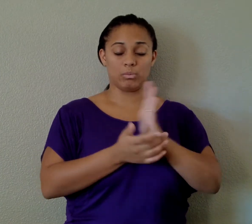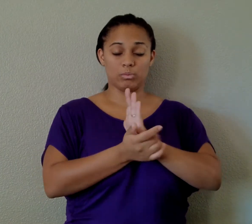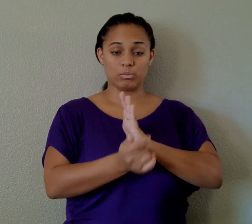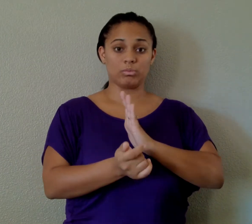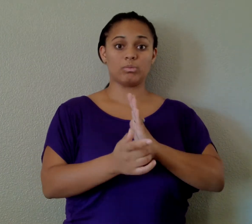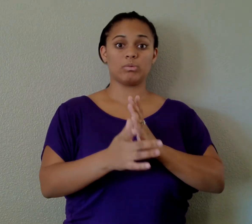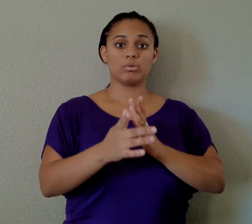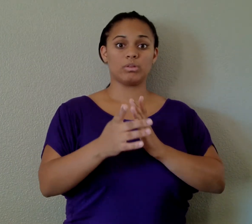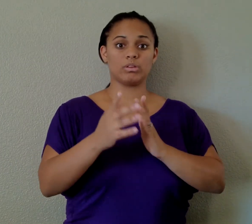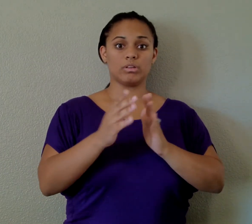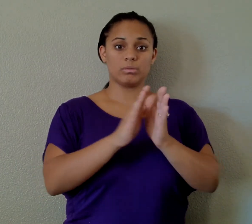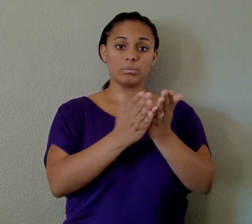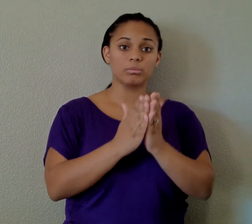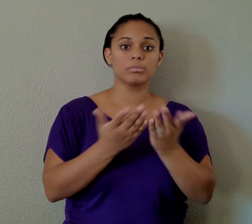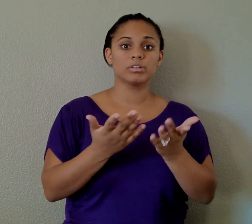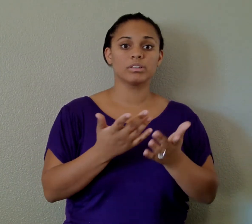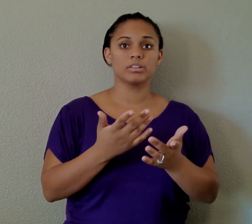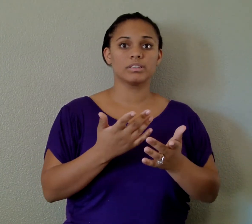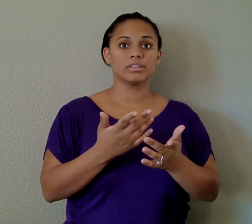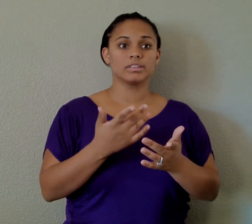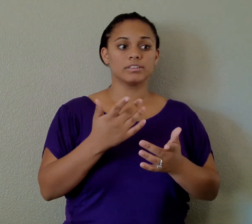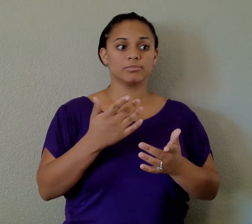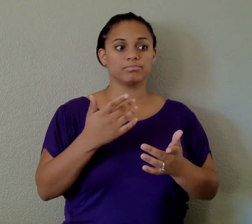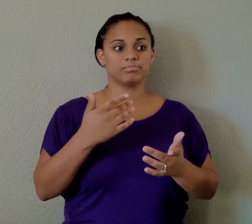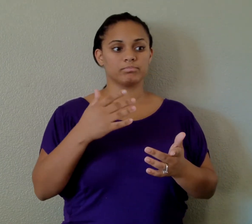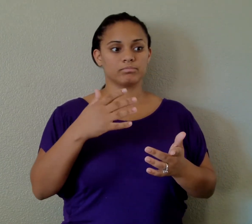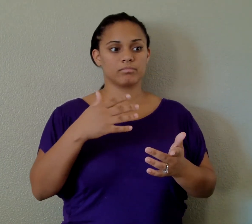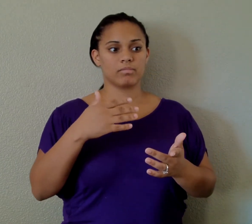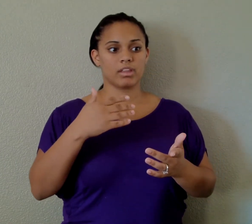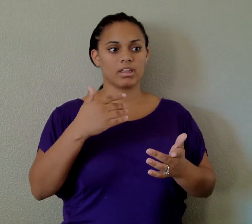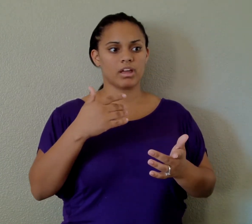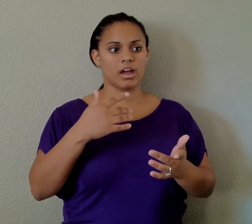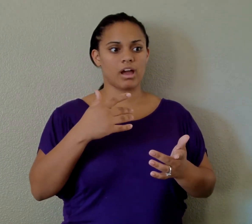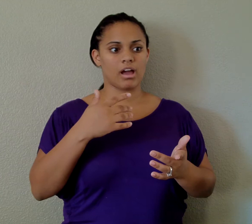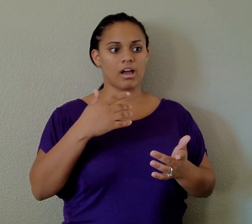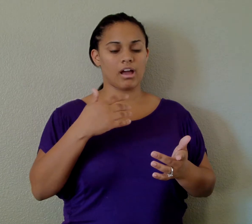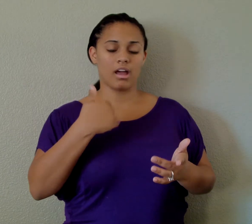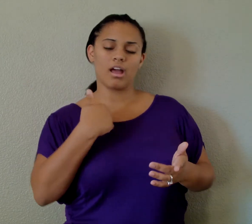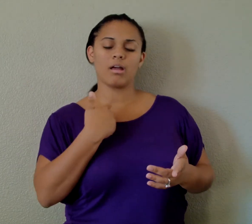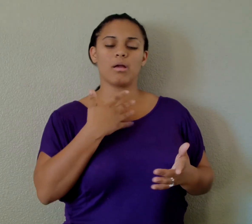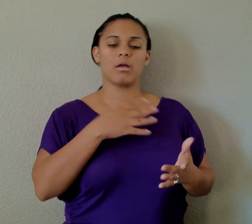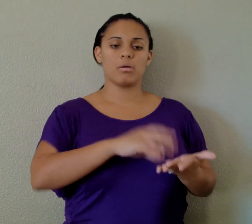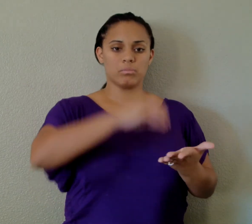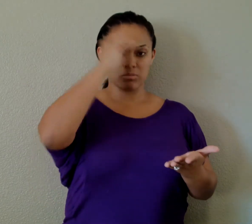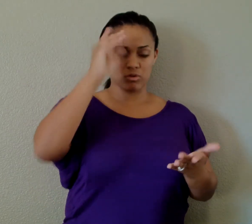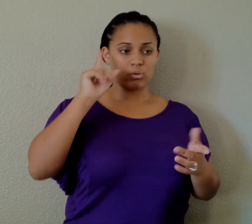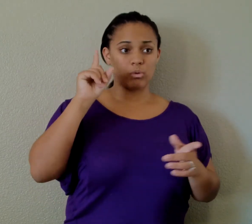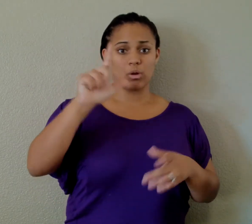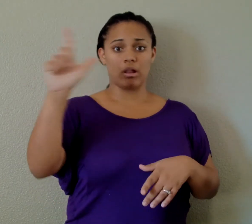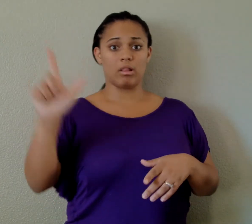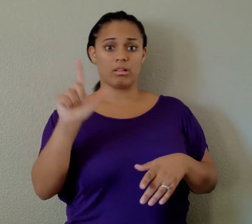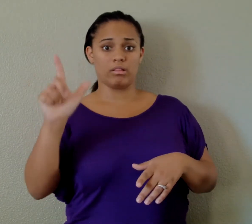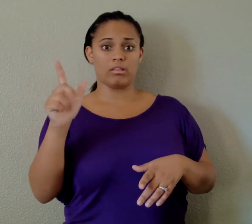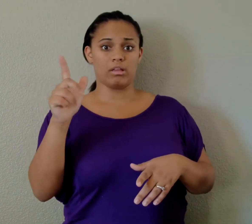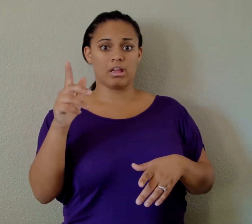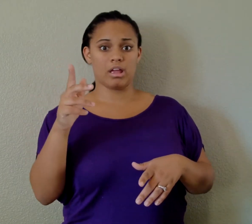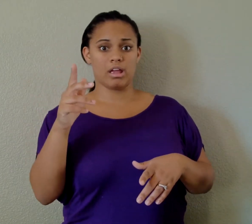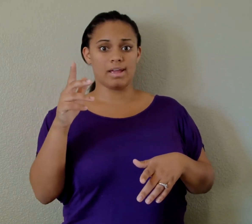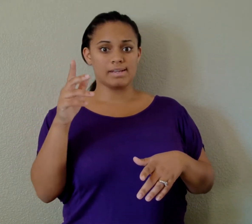use the computer system in the library instead of looking on the web, even though I know the web is the way of the future. I'm a little old-fashioned, and I